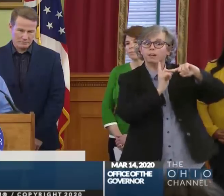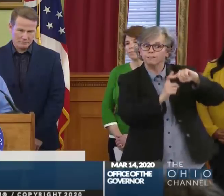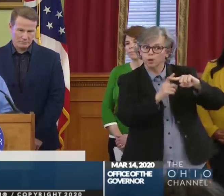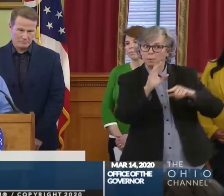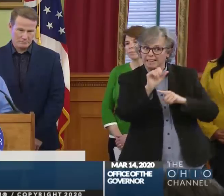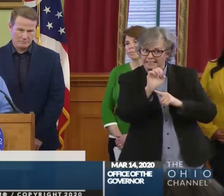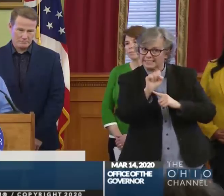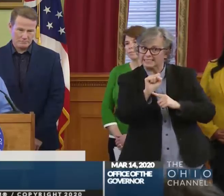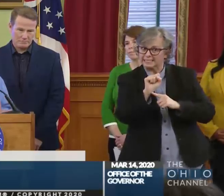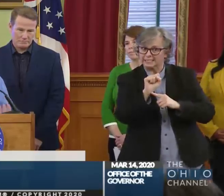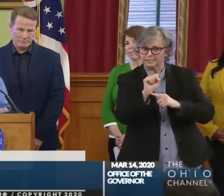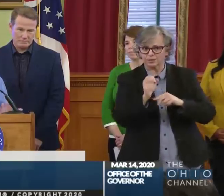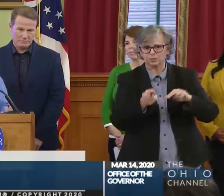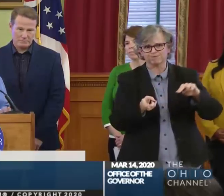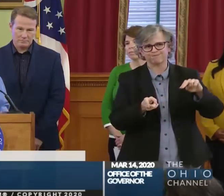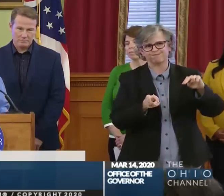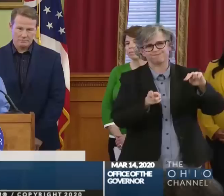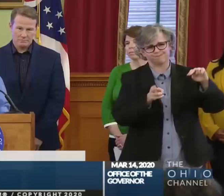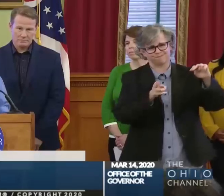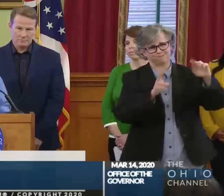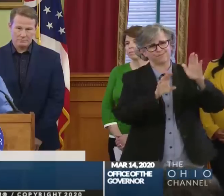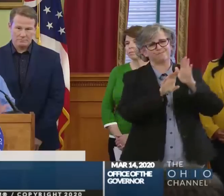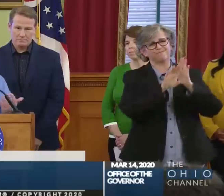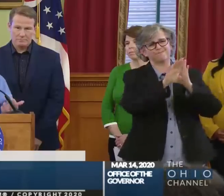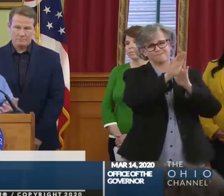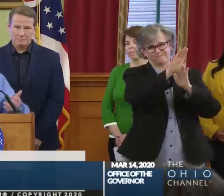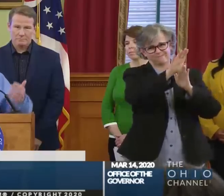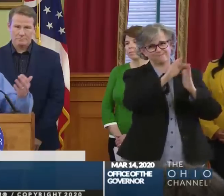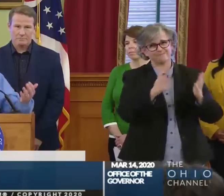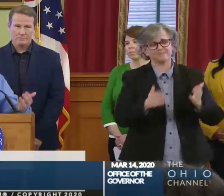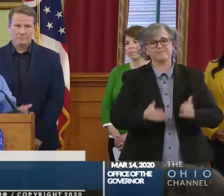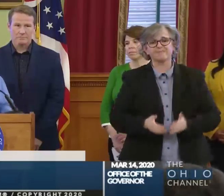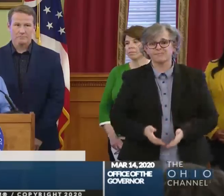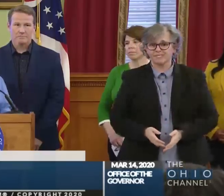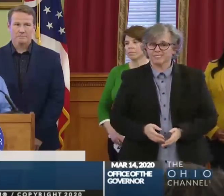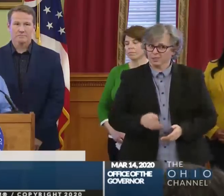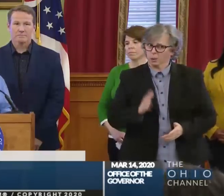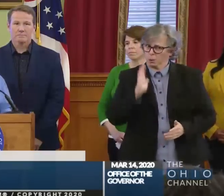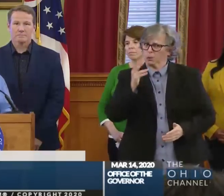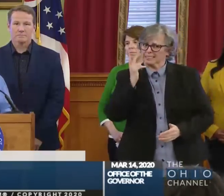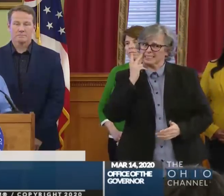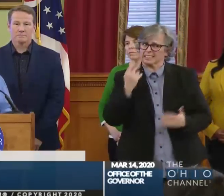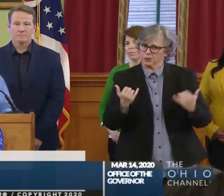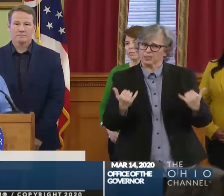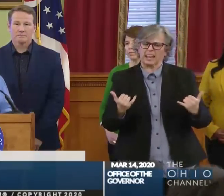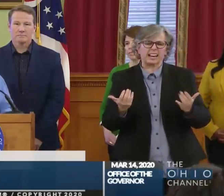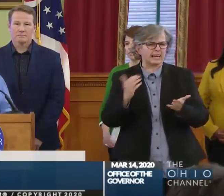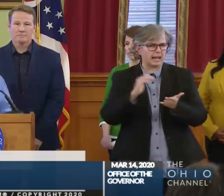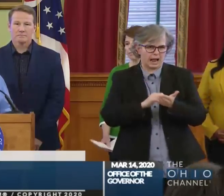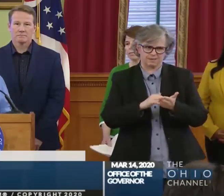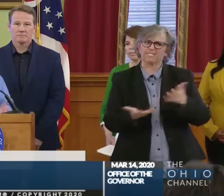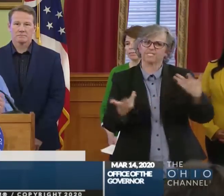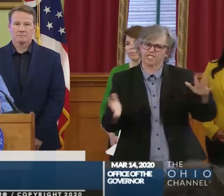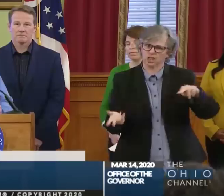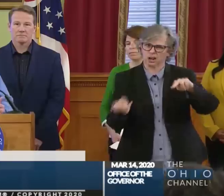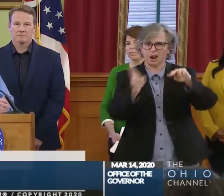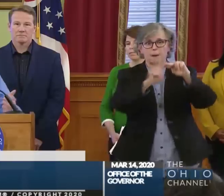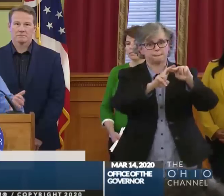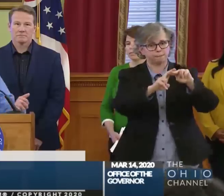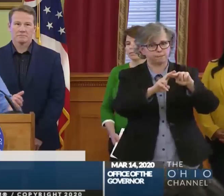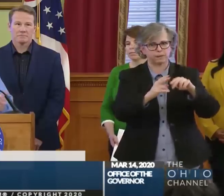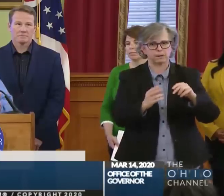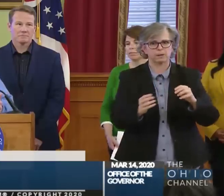individuals who's been confirmed that they have this will continue to go up. You'll see they've gone up today. We have more testing